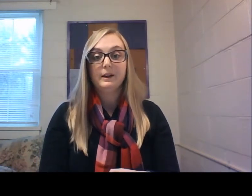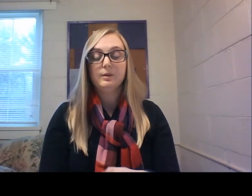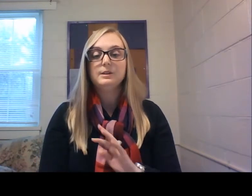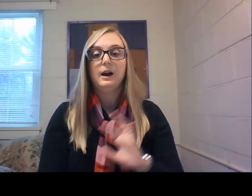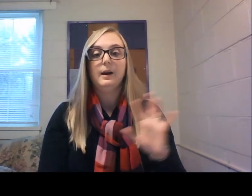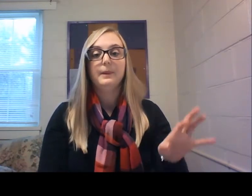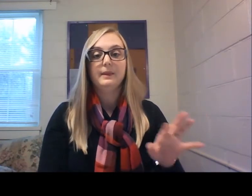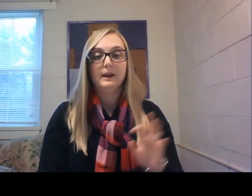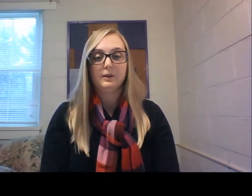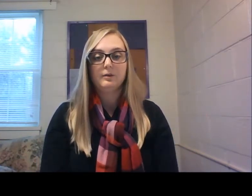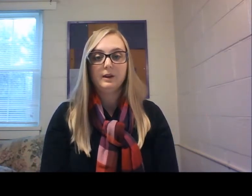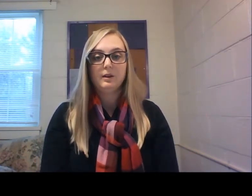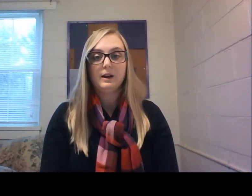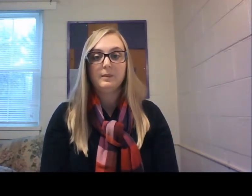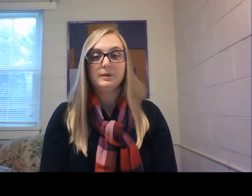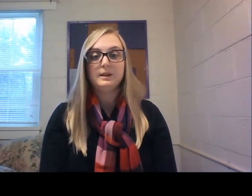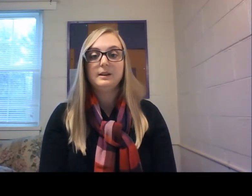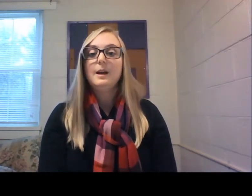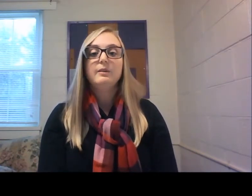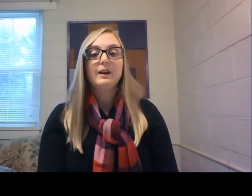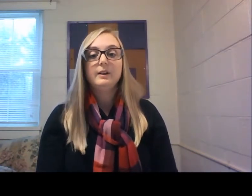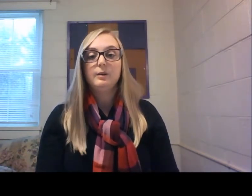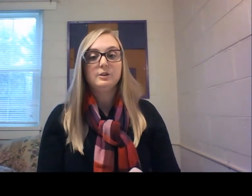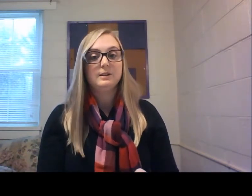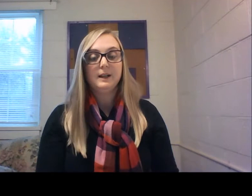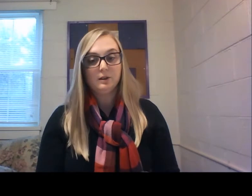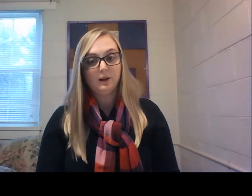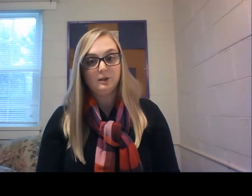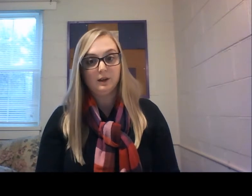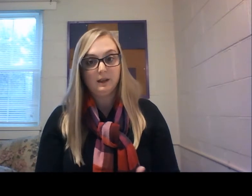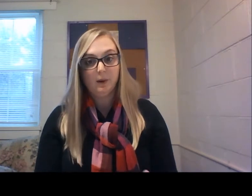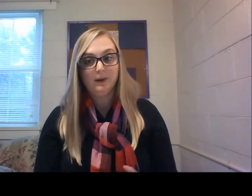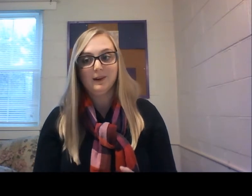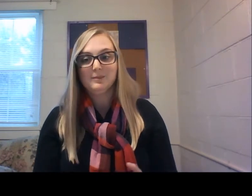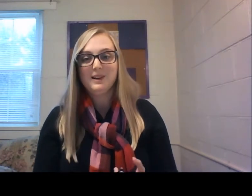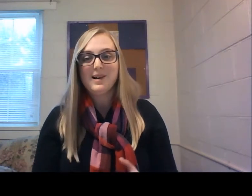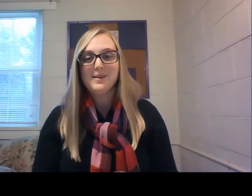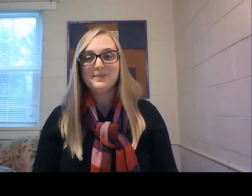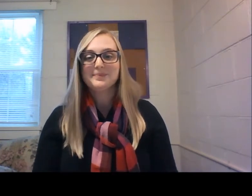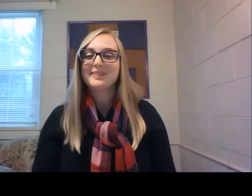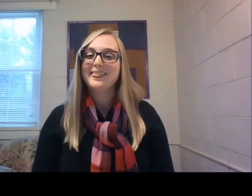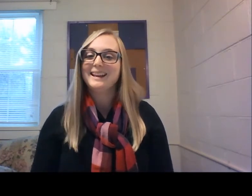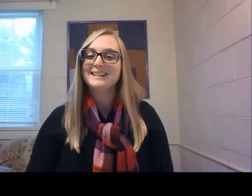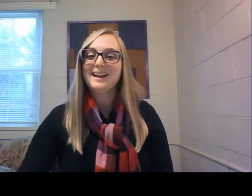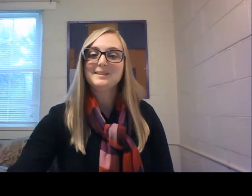language in the other video that I posted. If you have any questions, as always, you can email me or give me a call. Thanks a lot.